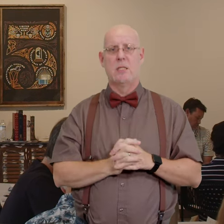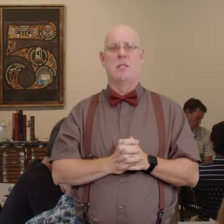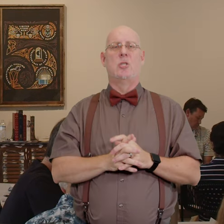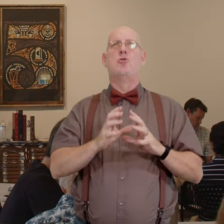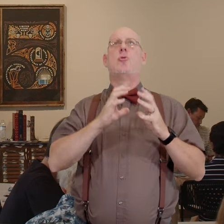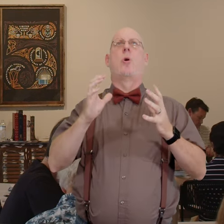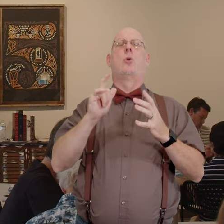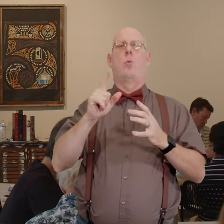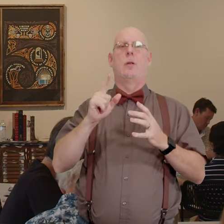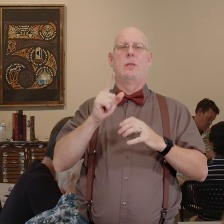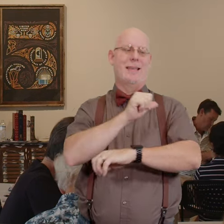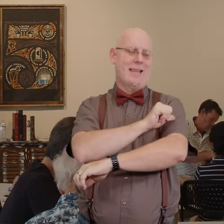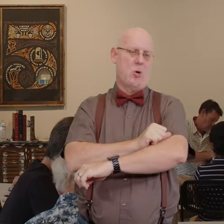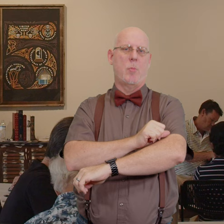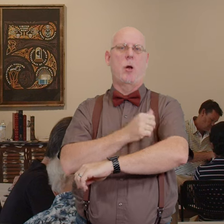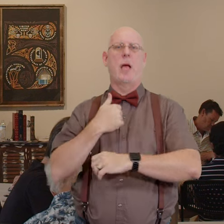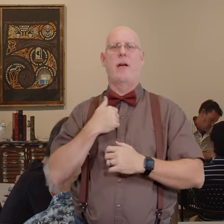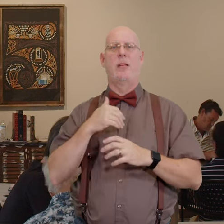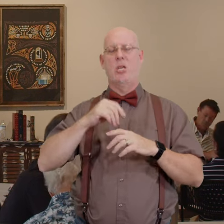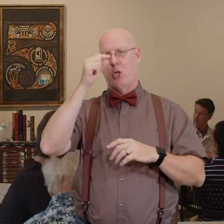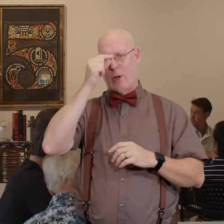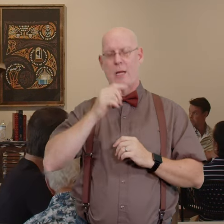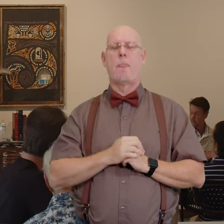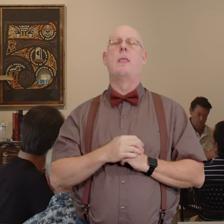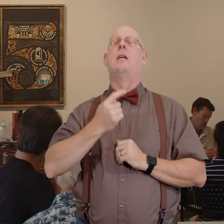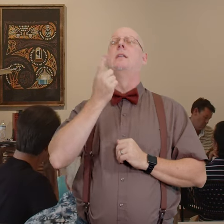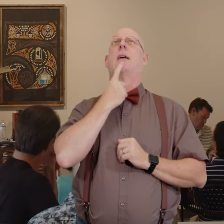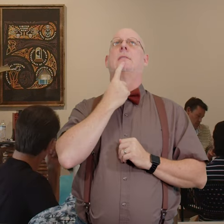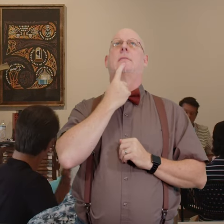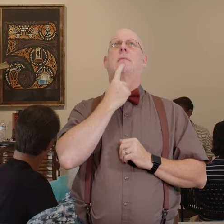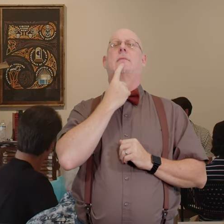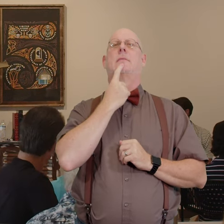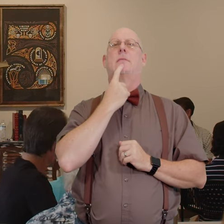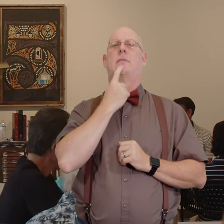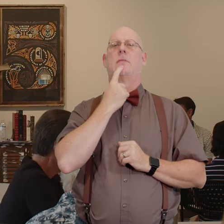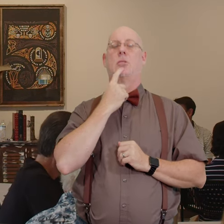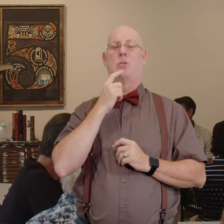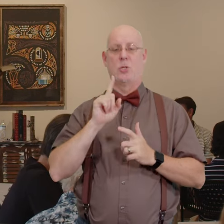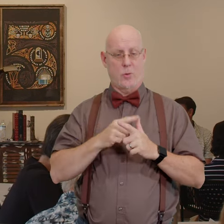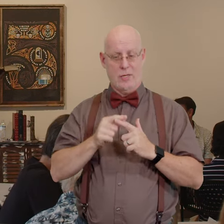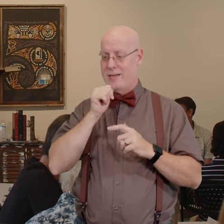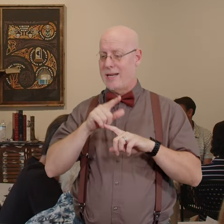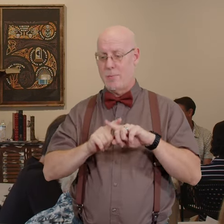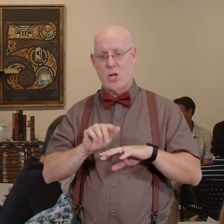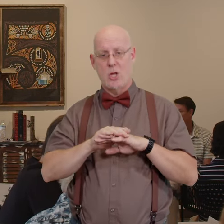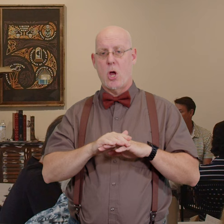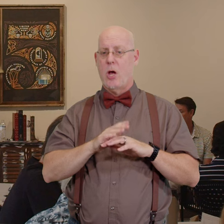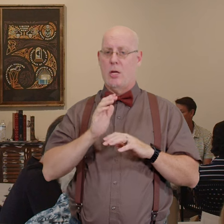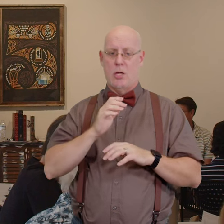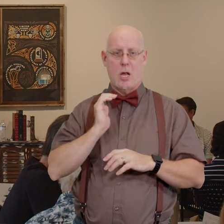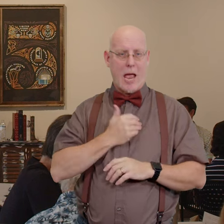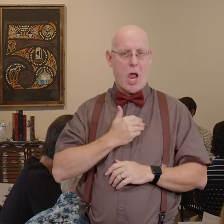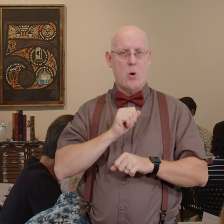text, so much so that it's one of the tattoos on my arm right here in the Greek. It says, so then it depends not on human